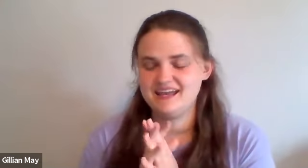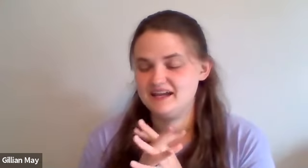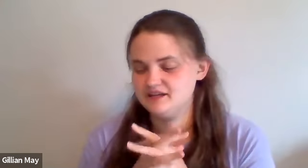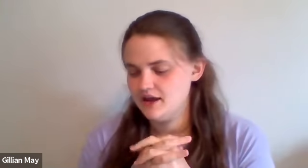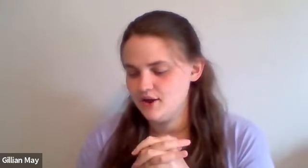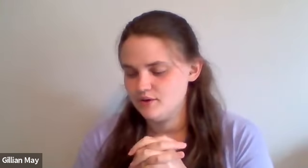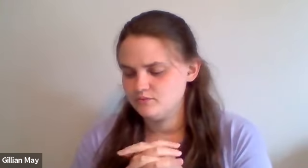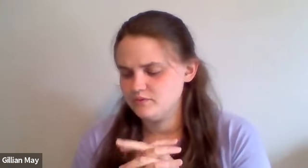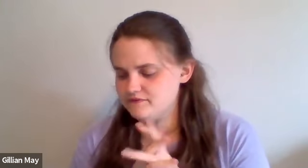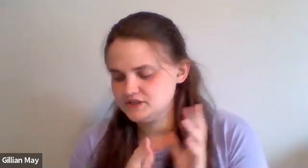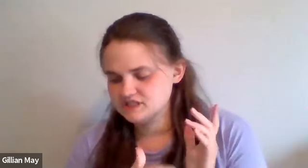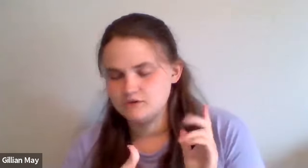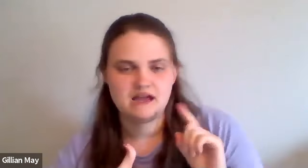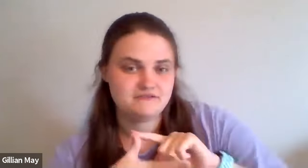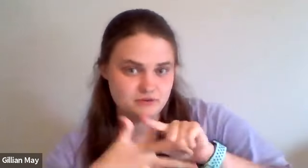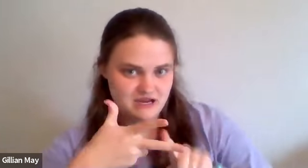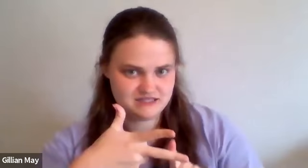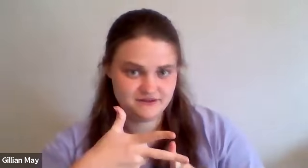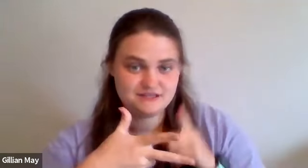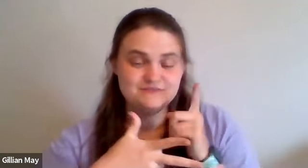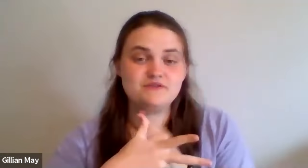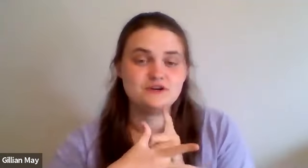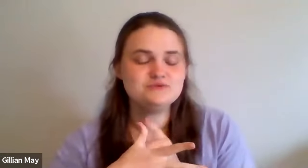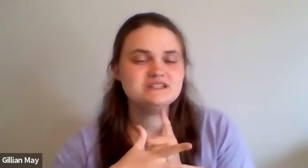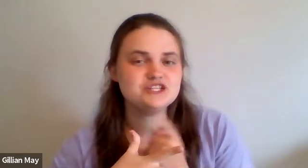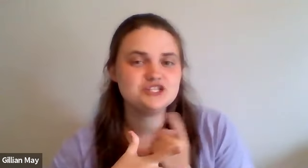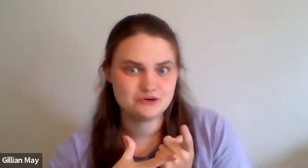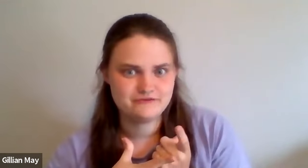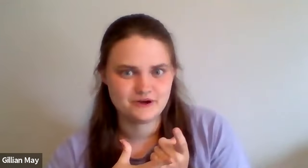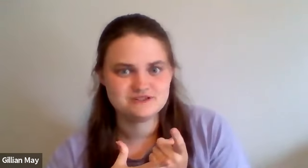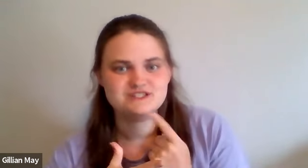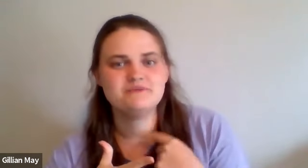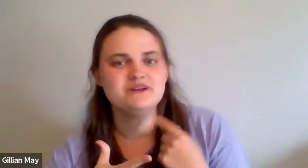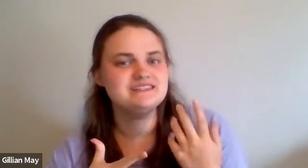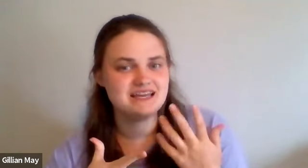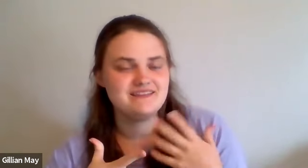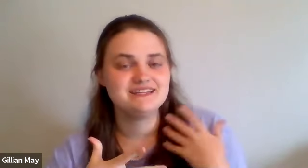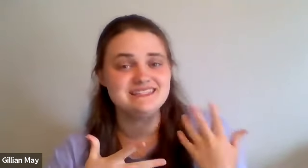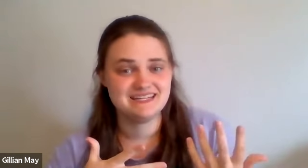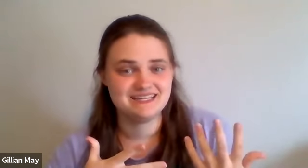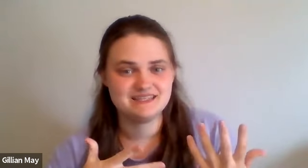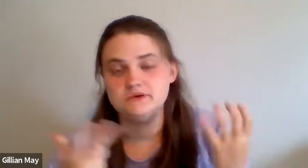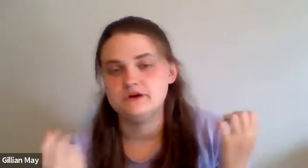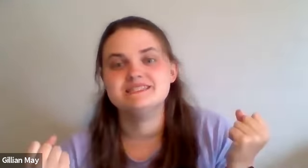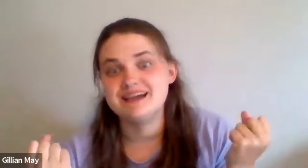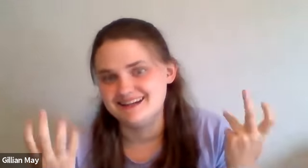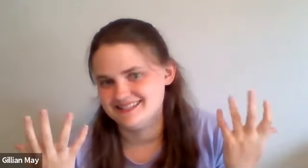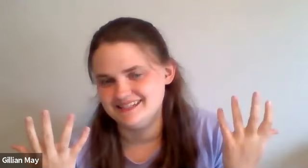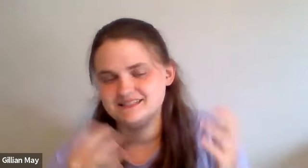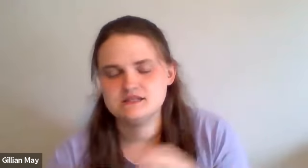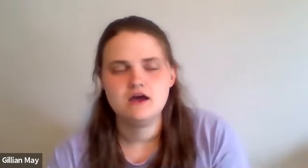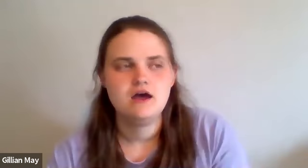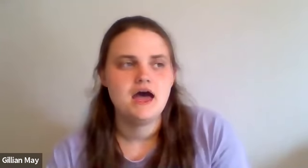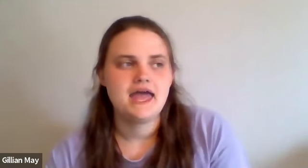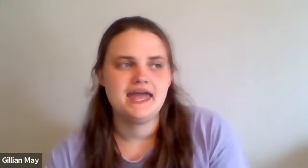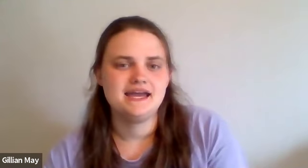And so I have 3 activities. The first one's like true or false. So I'm going to say like a sentence. I'm going to sign a sentence. And